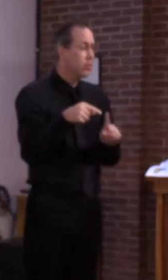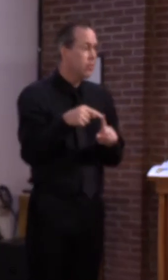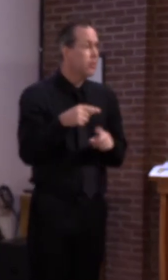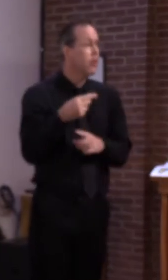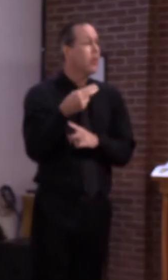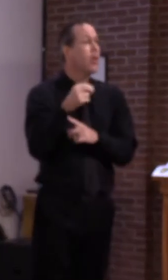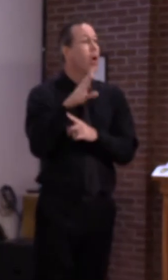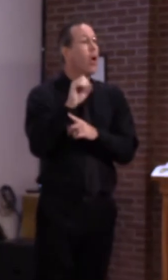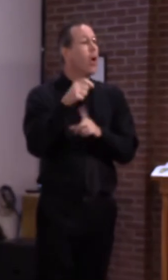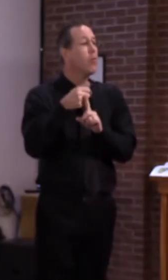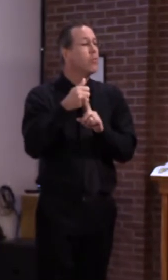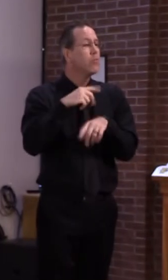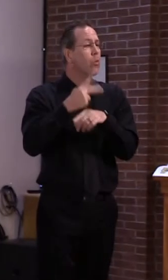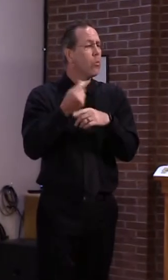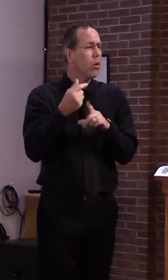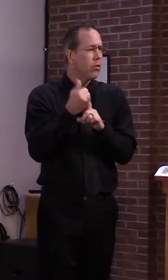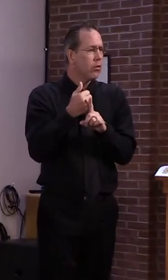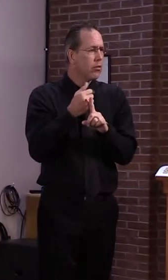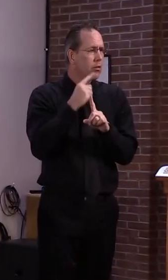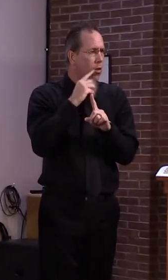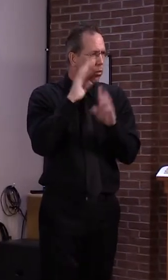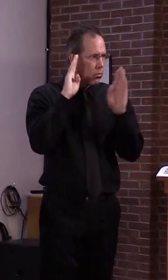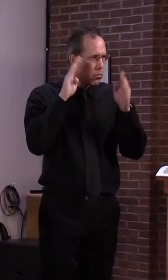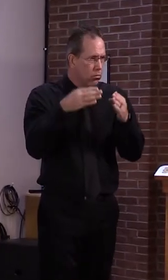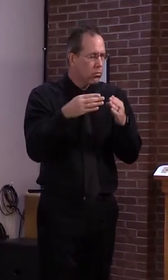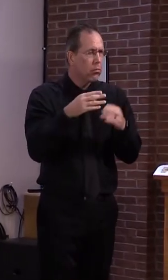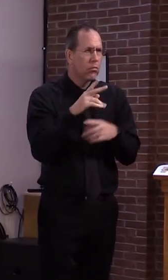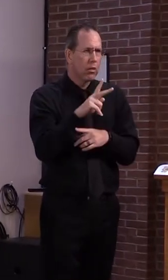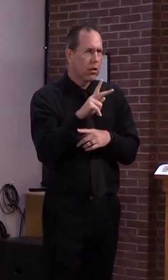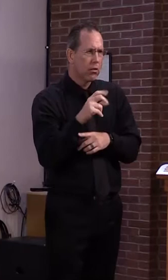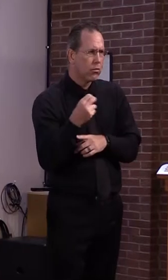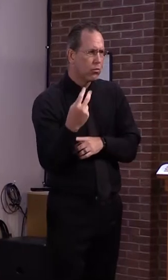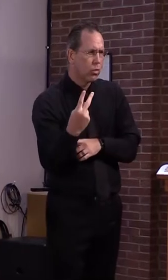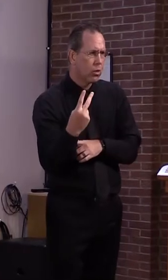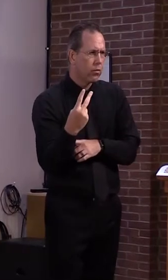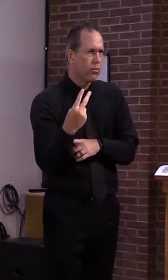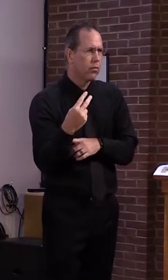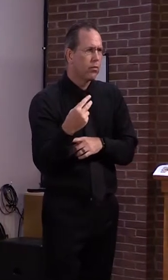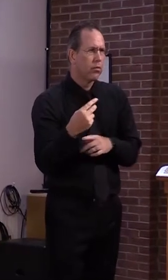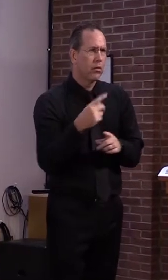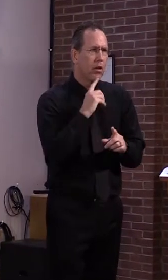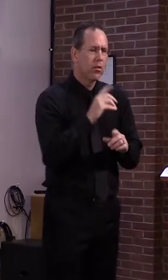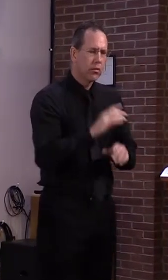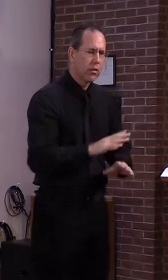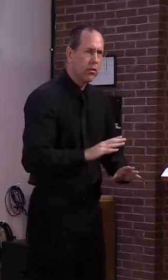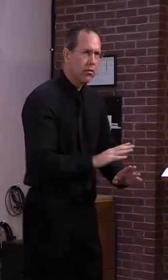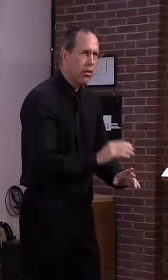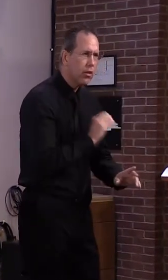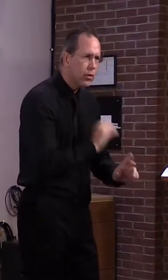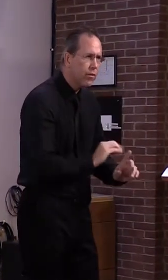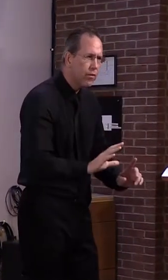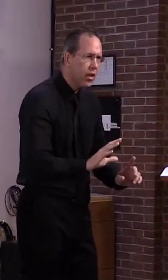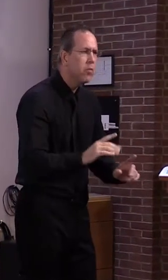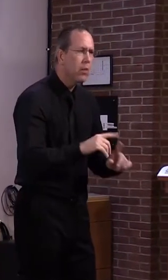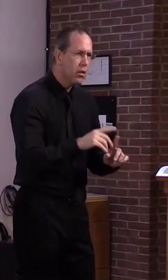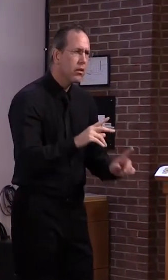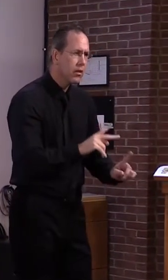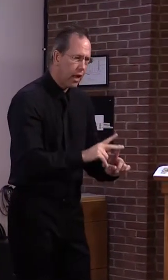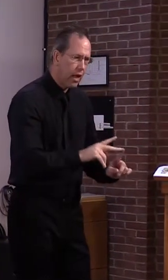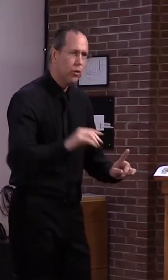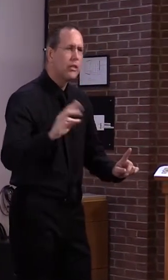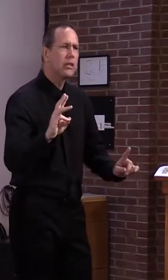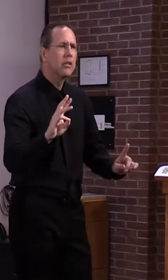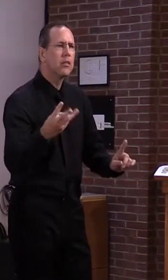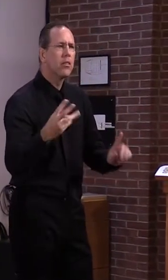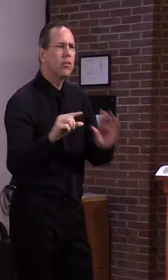from K to five, excuse me, from zero to five, but also K to six in